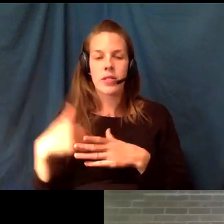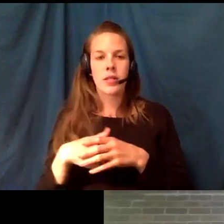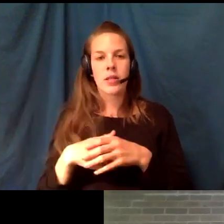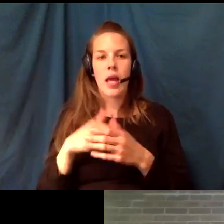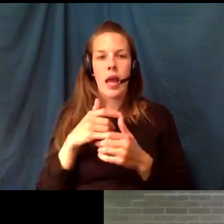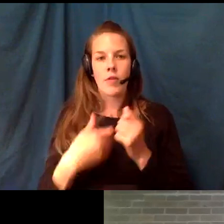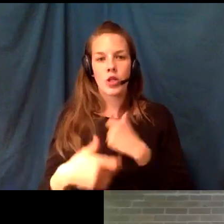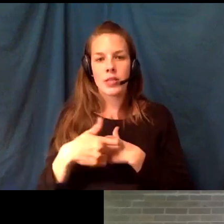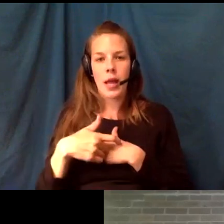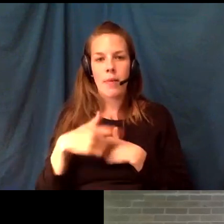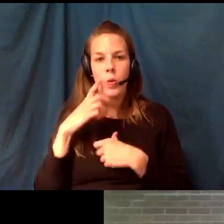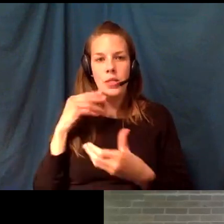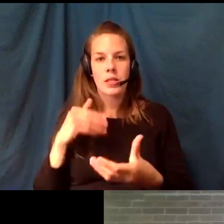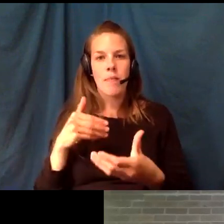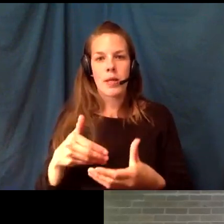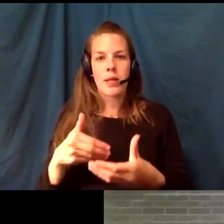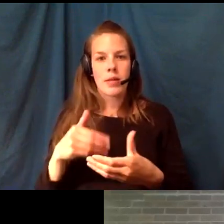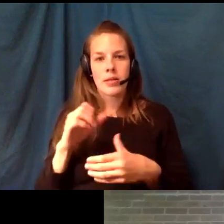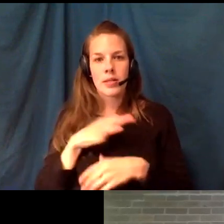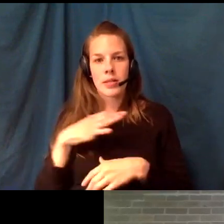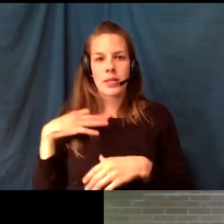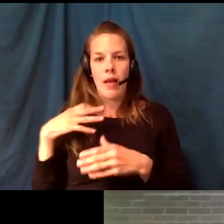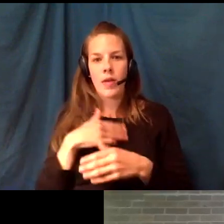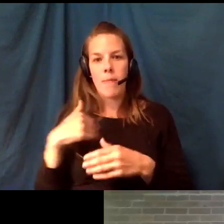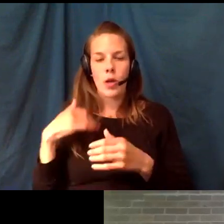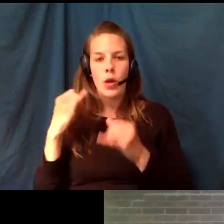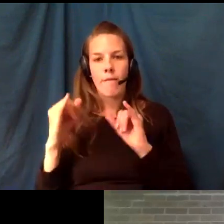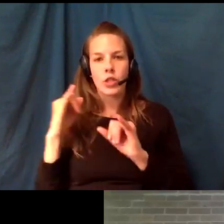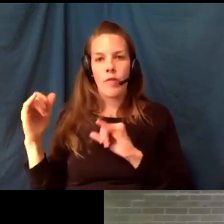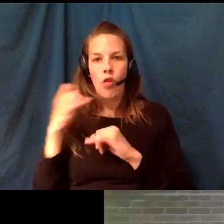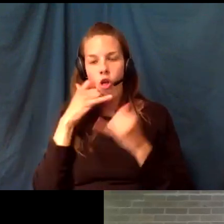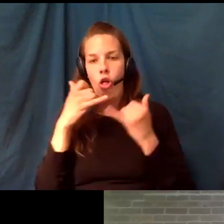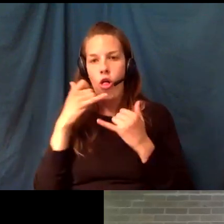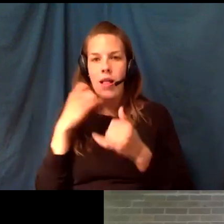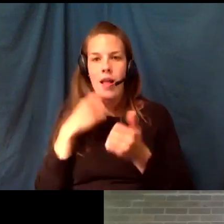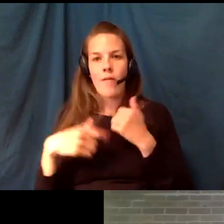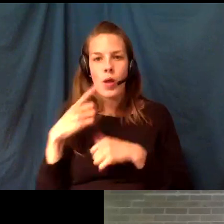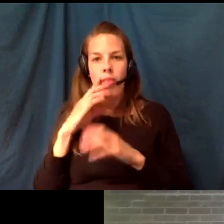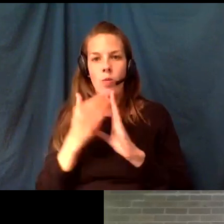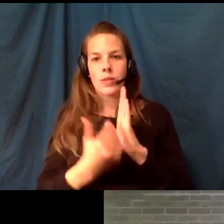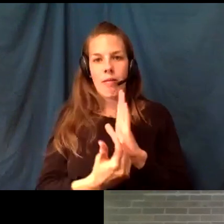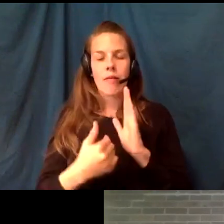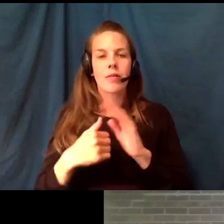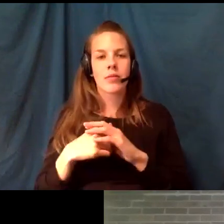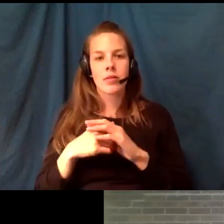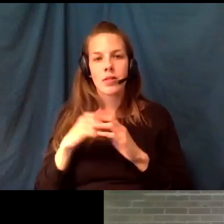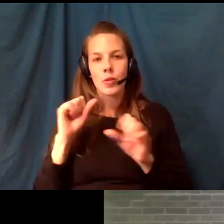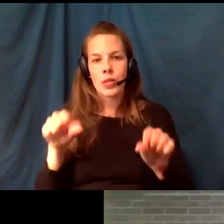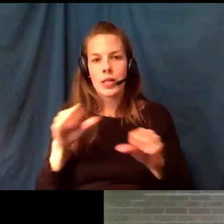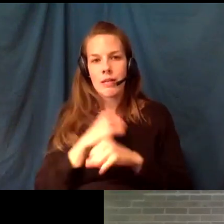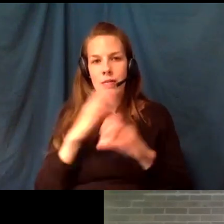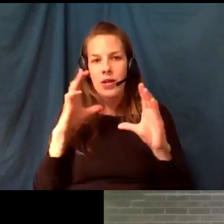one of those payment was coming up, we had staff members individually calling everyone that was on that list. As you can imagine, that